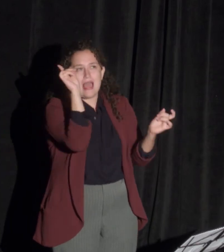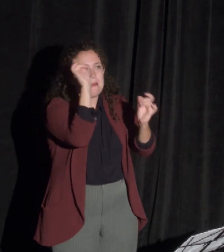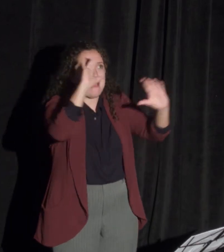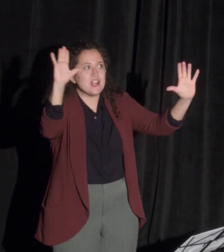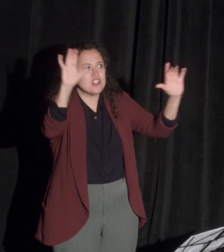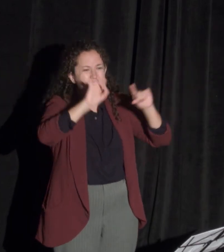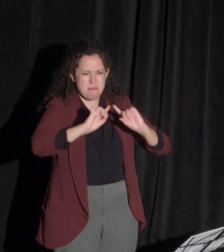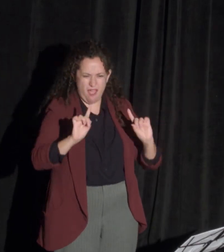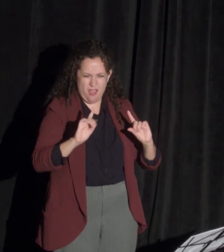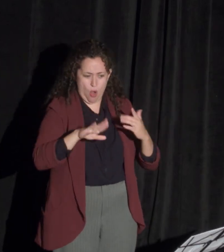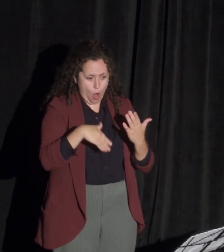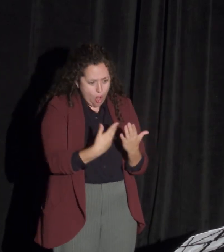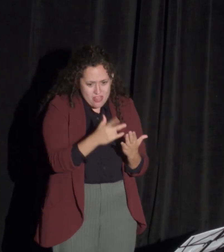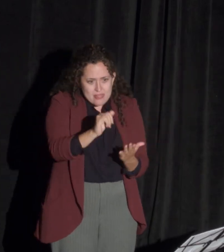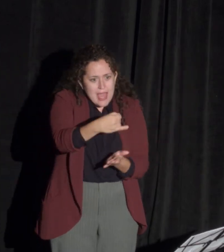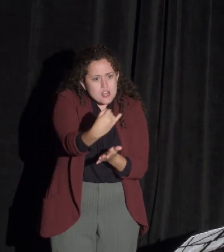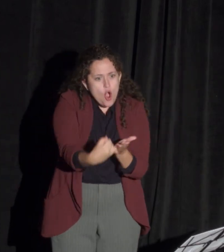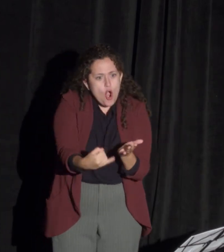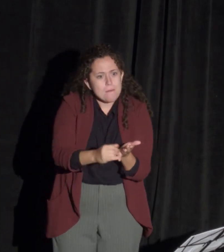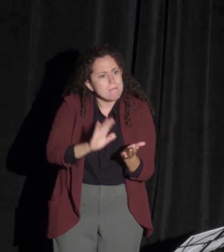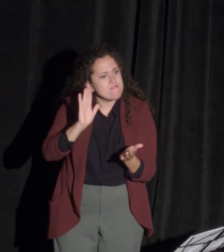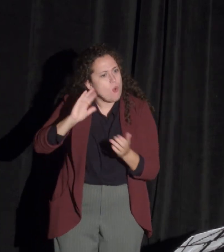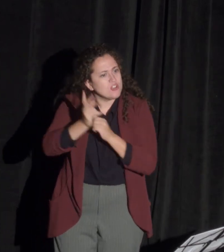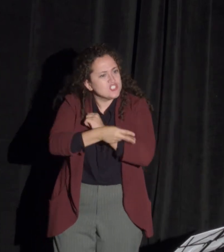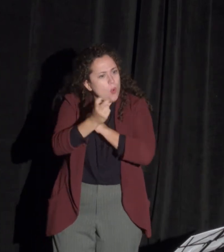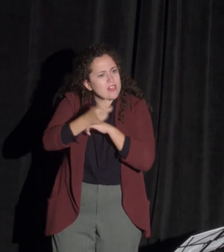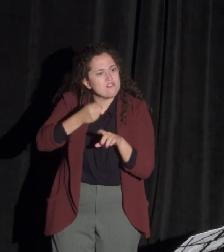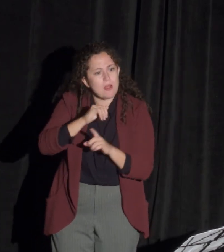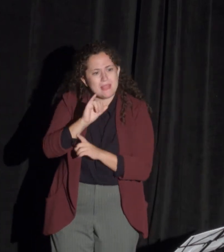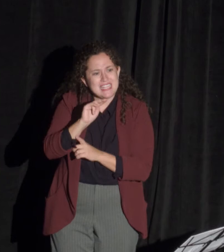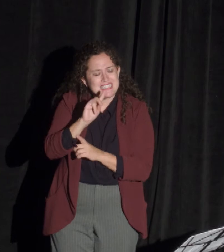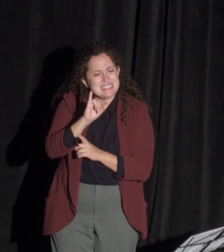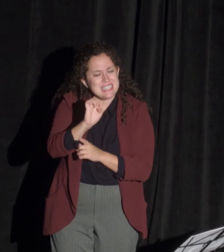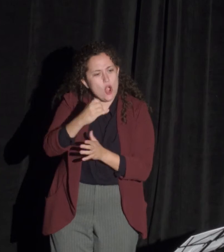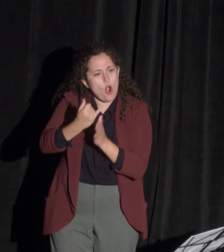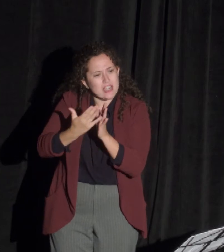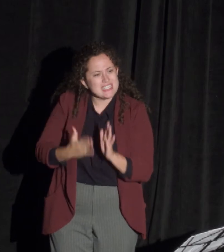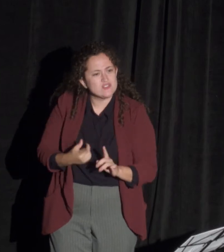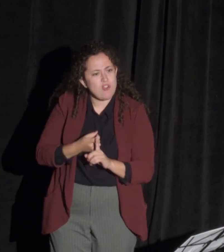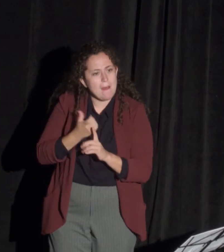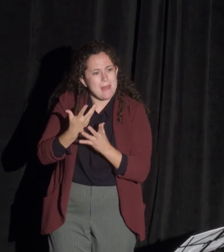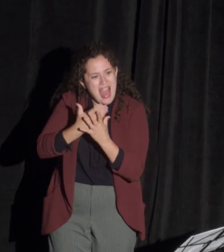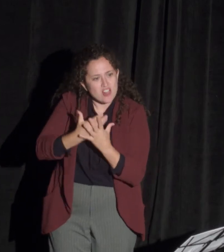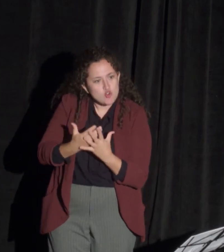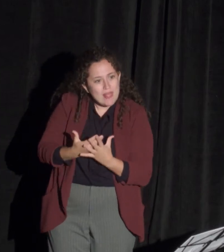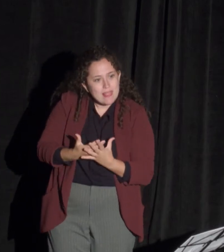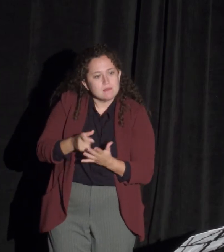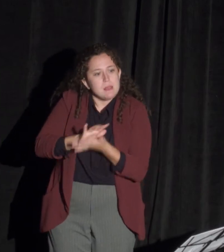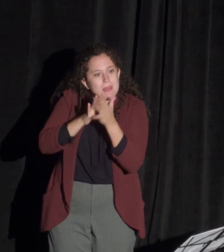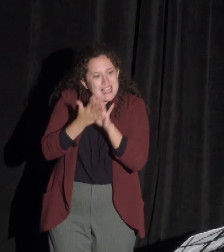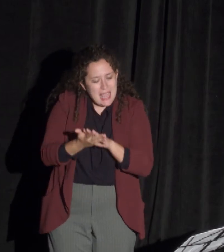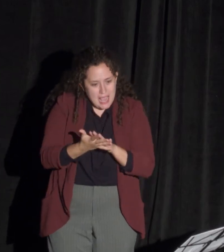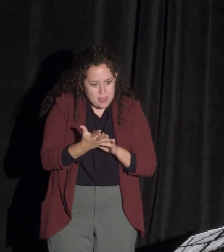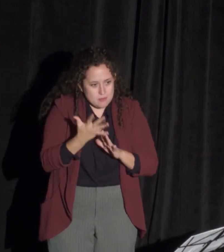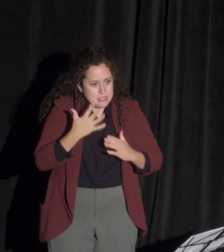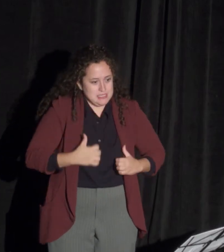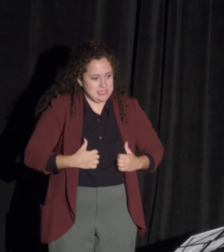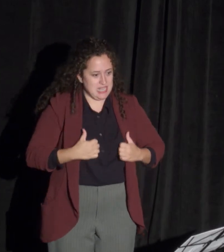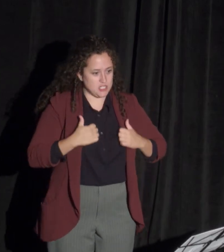that art that was stolen from indie artists by algorithms, it became sentient, and then it overthrew the cultural industrial